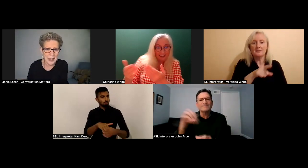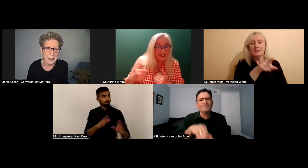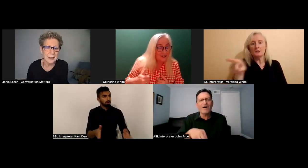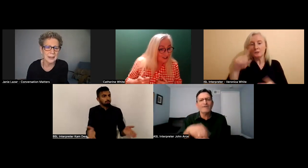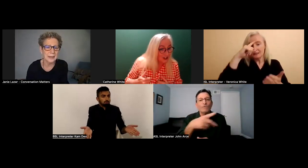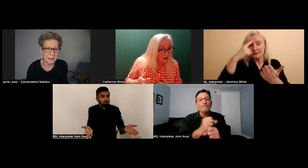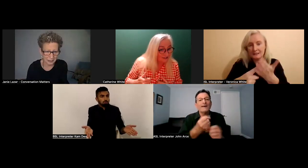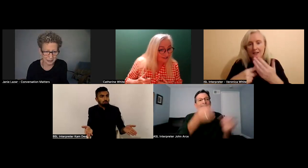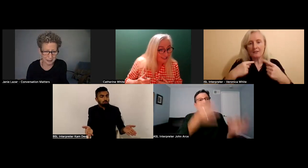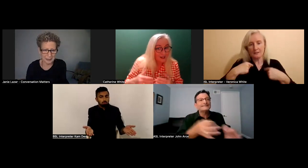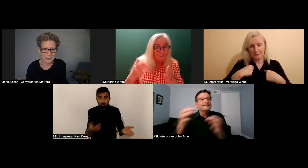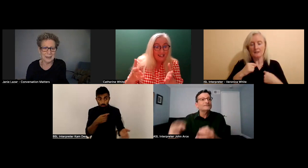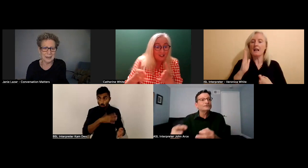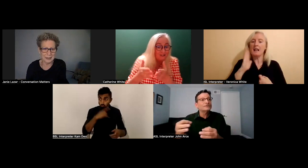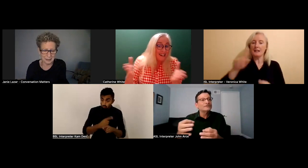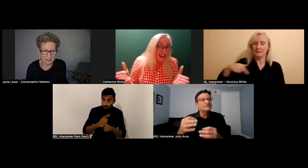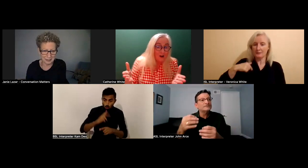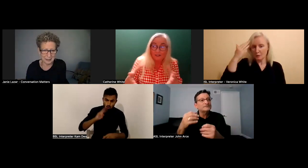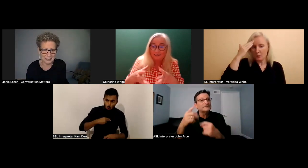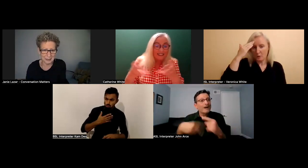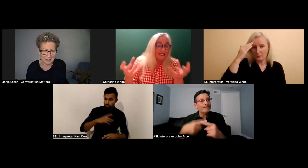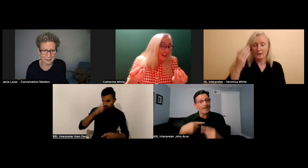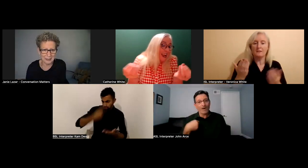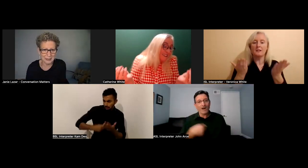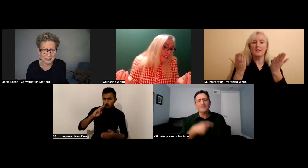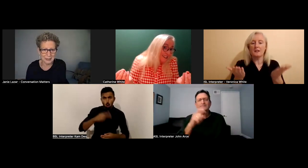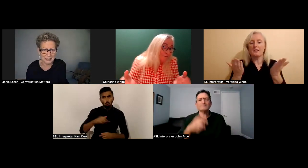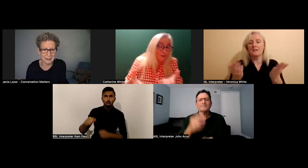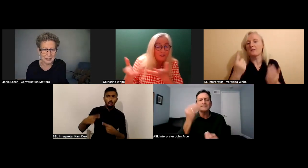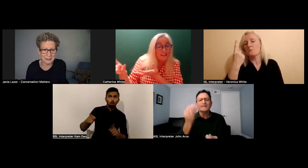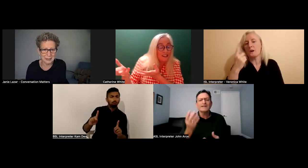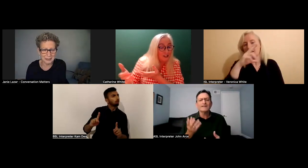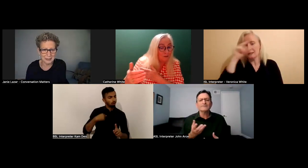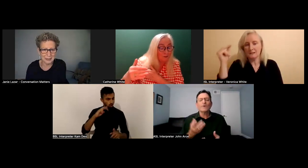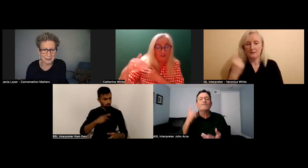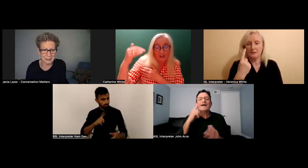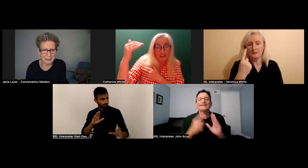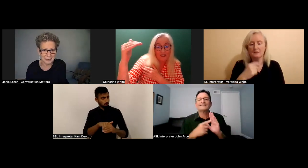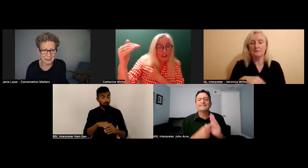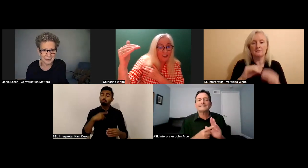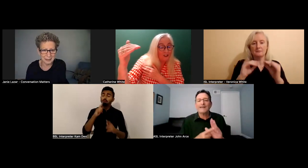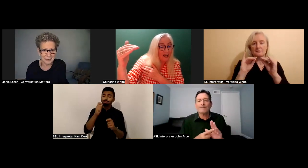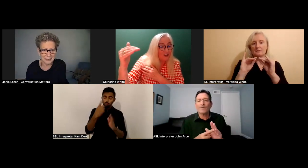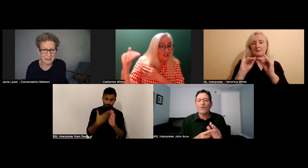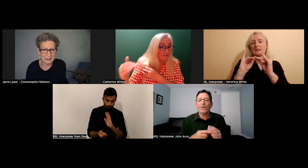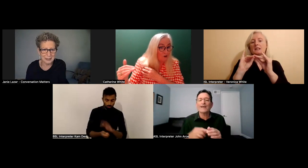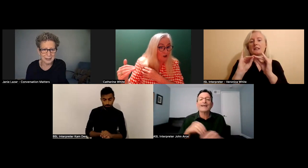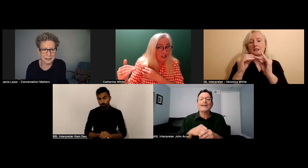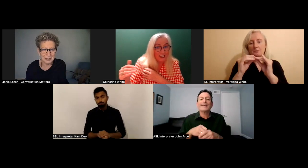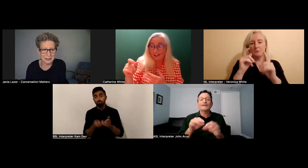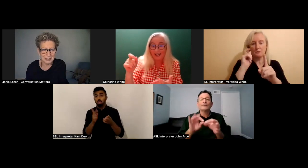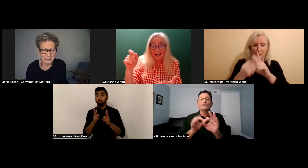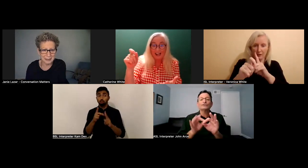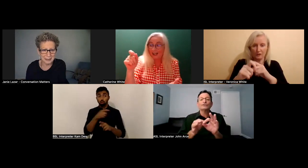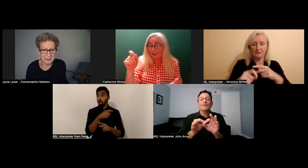behalf, let us know. Because right now, let's say, as an example, within the interpreting profession, you're either deaf or